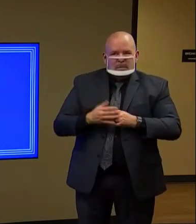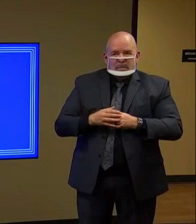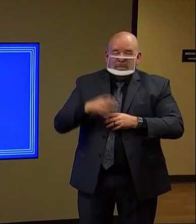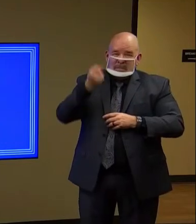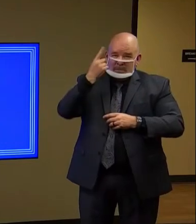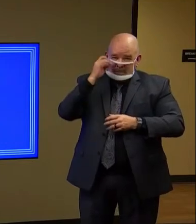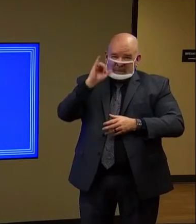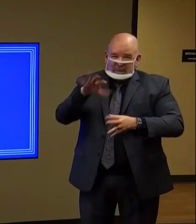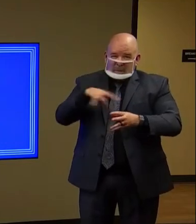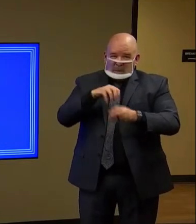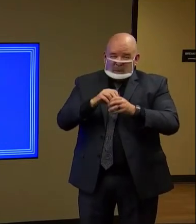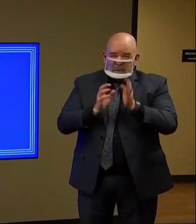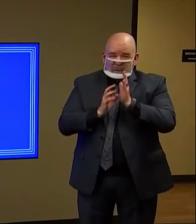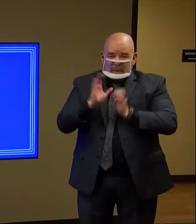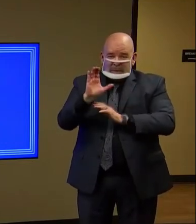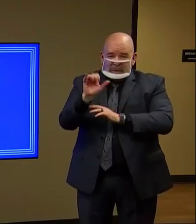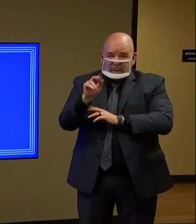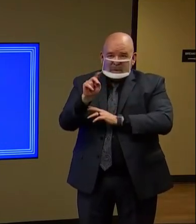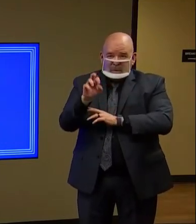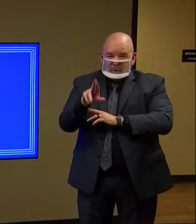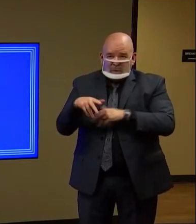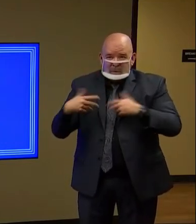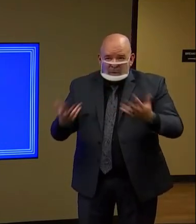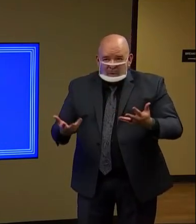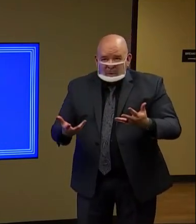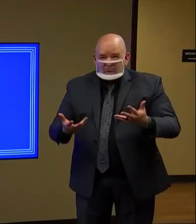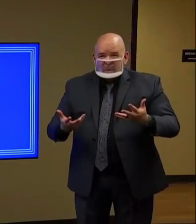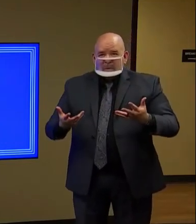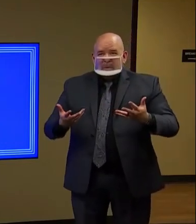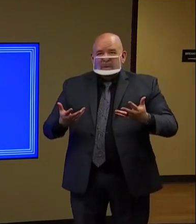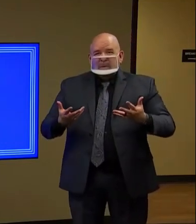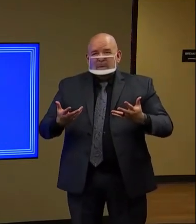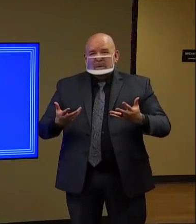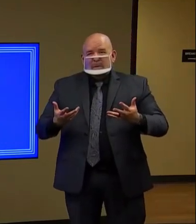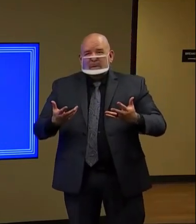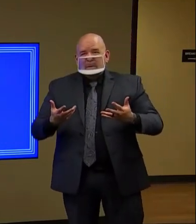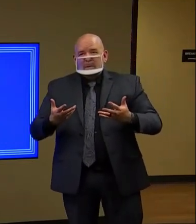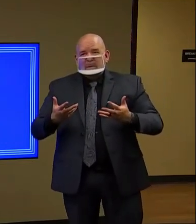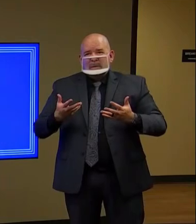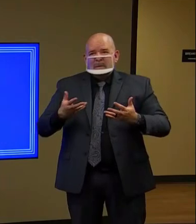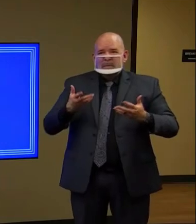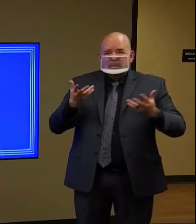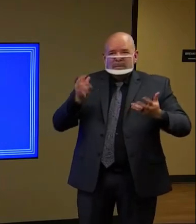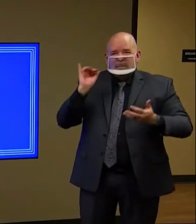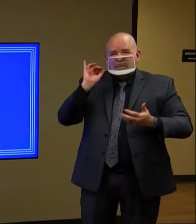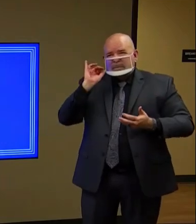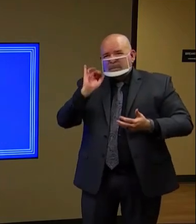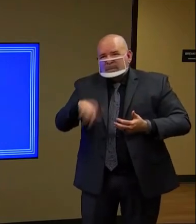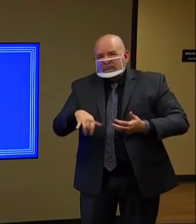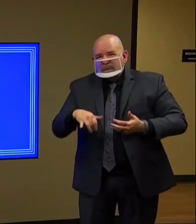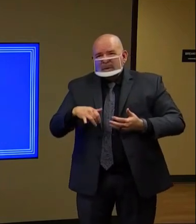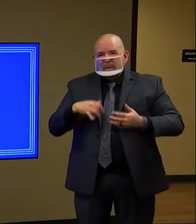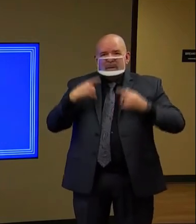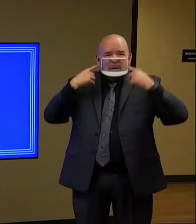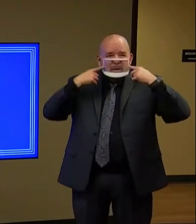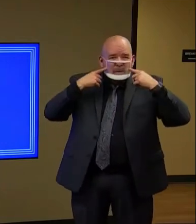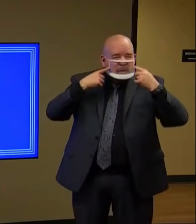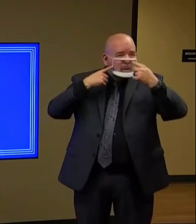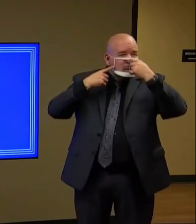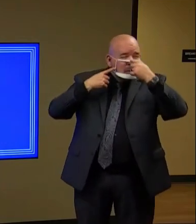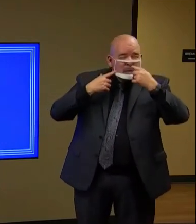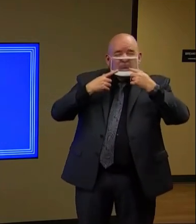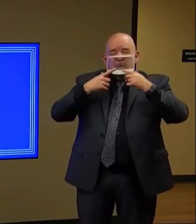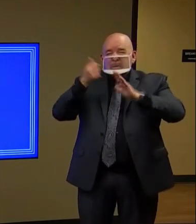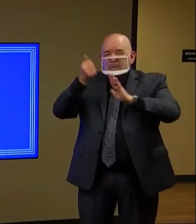total, aesthetic choice or something surgery. So, but we stopped that then, and we can stop a lot of surgeries now